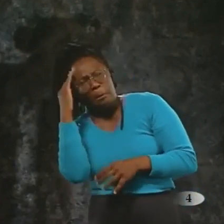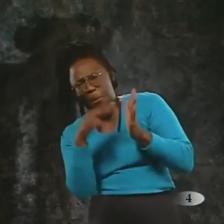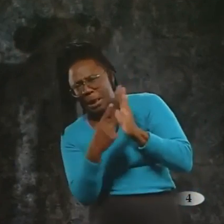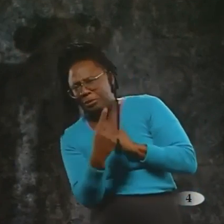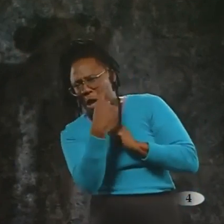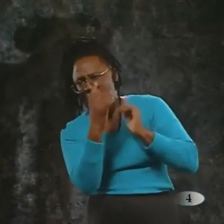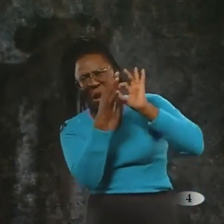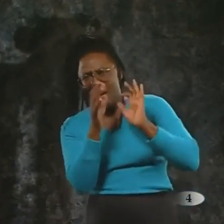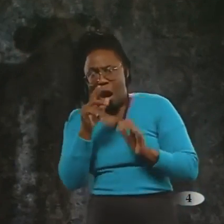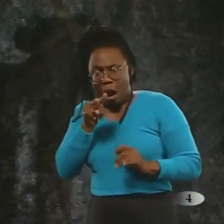going?